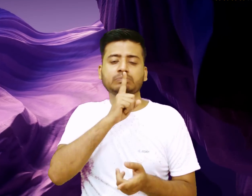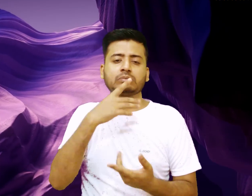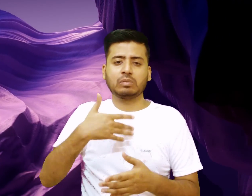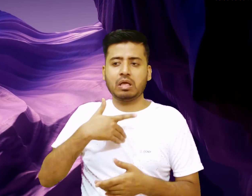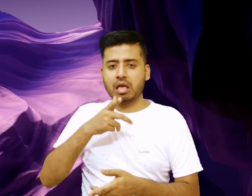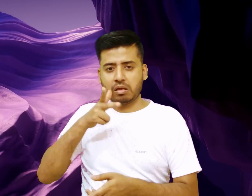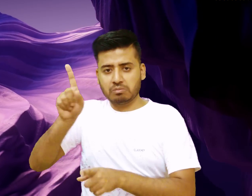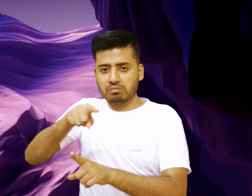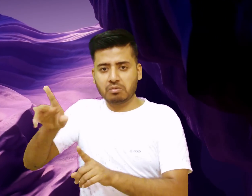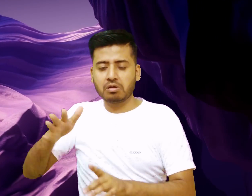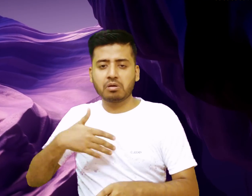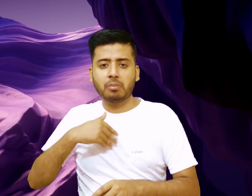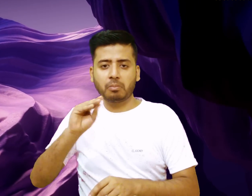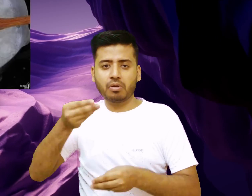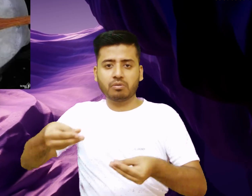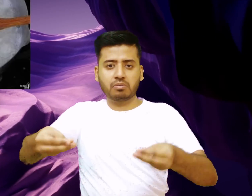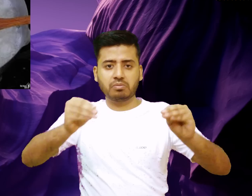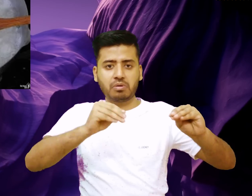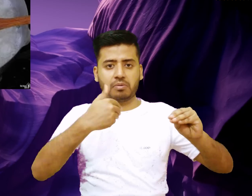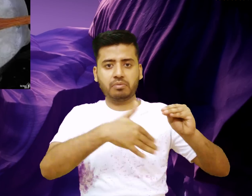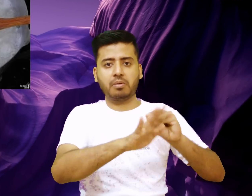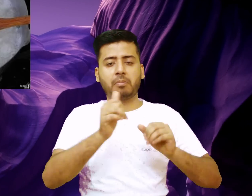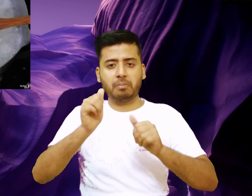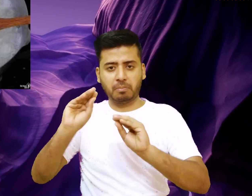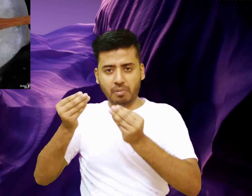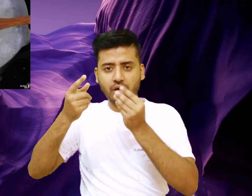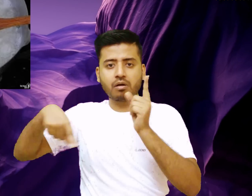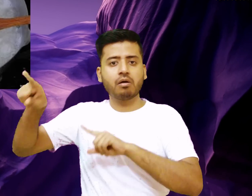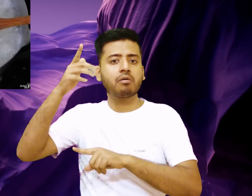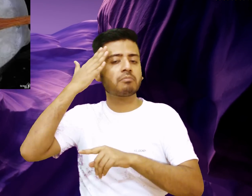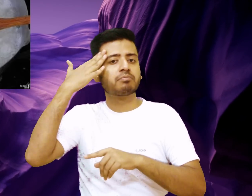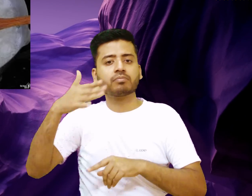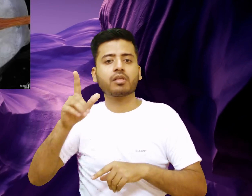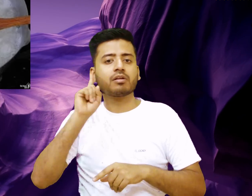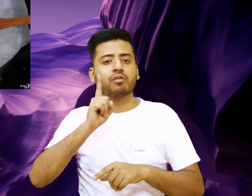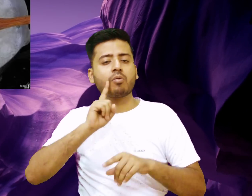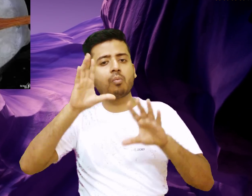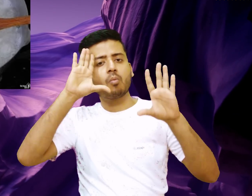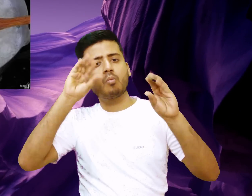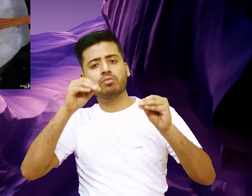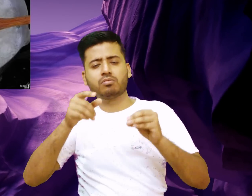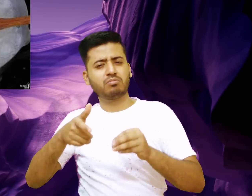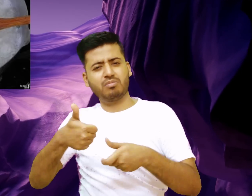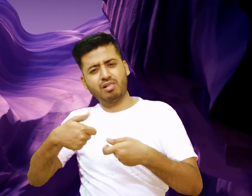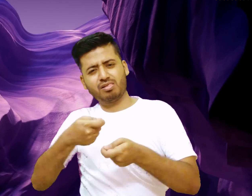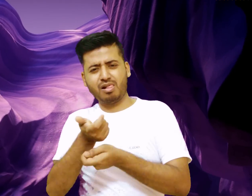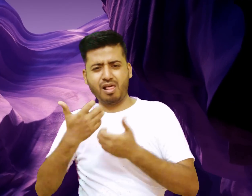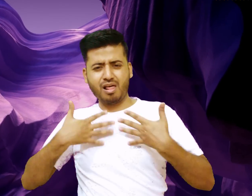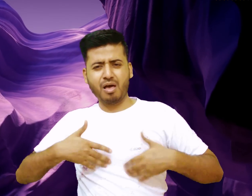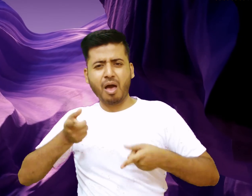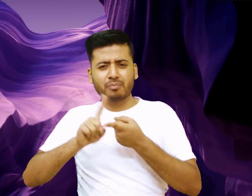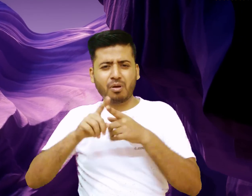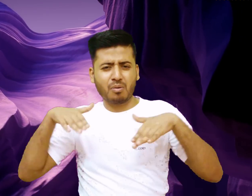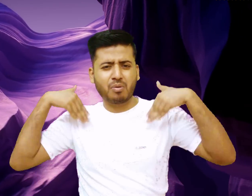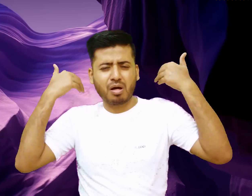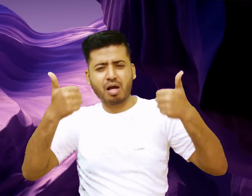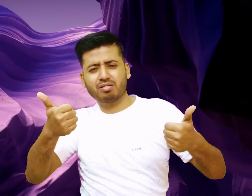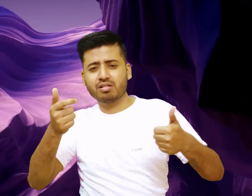quickly and store it properly in the refrigerator, below 5 degrees Celsius, within 2 hours. Reheating. Reheat